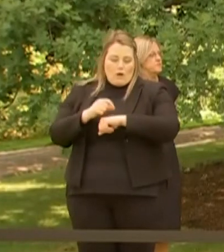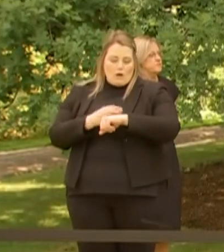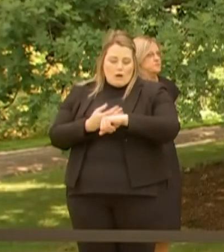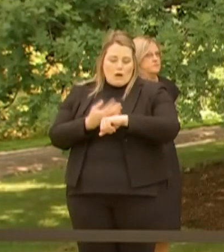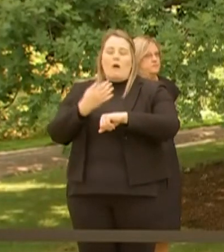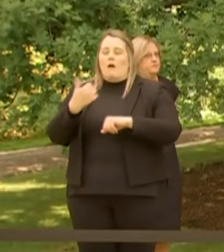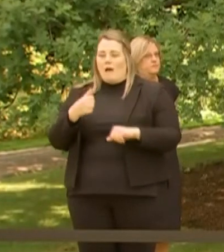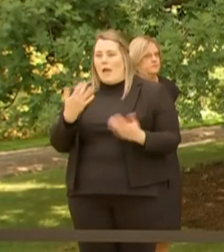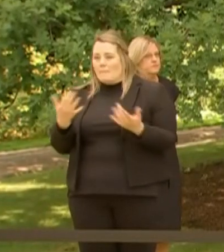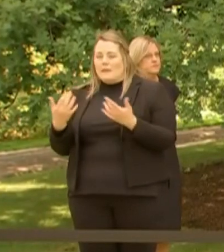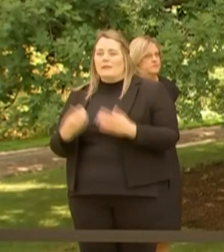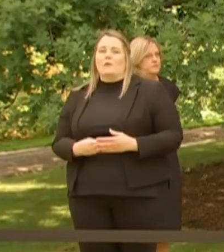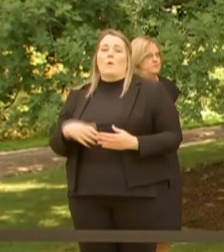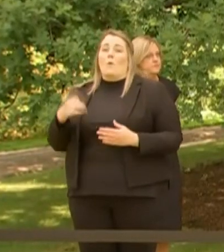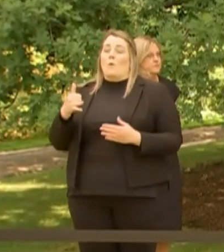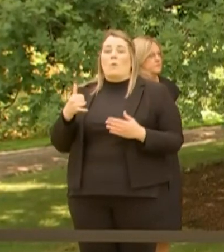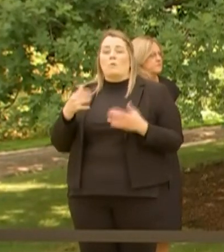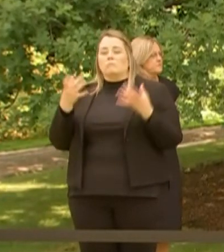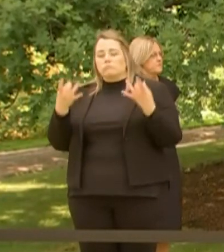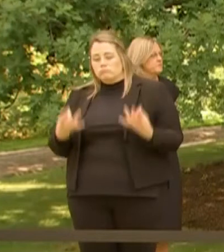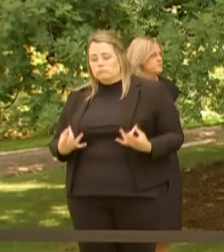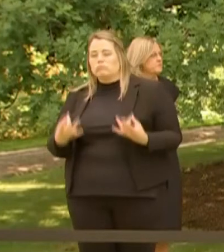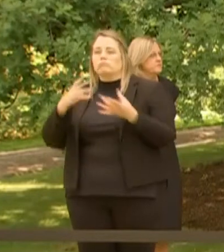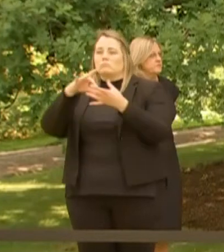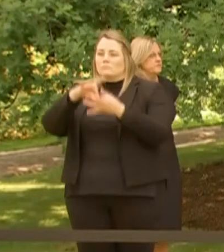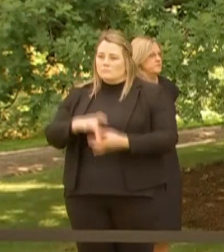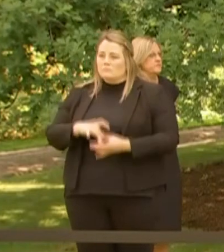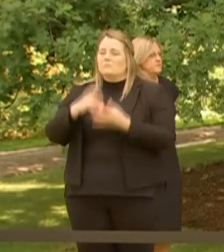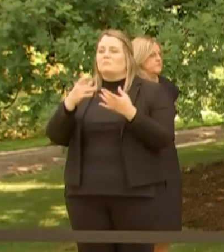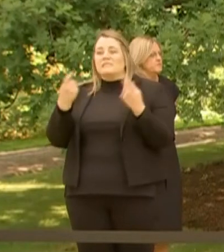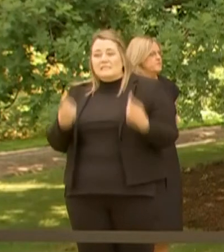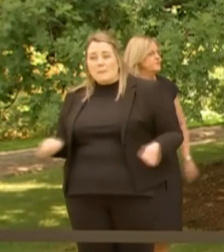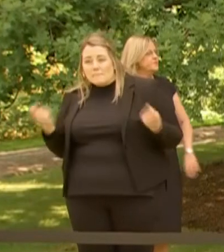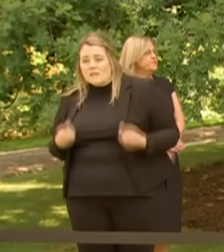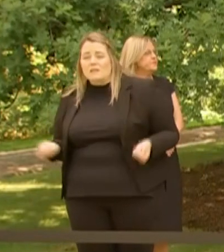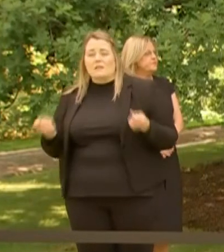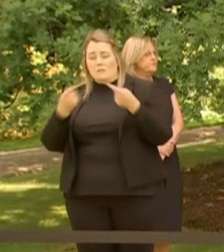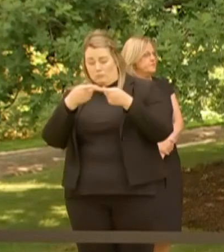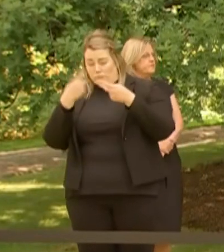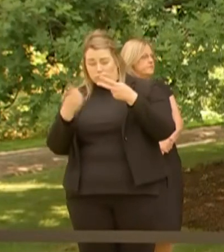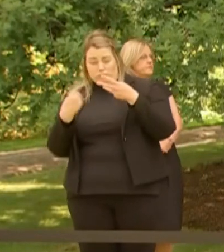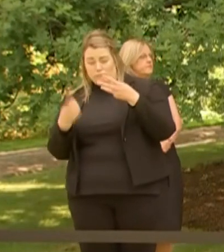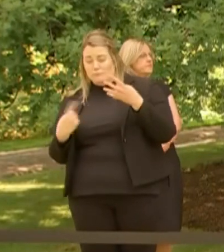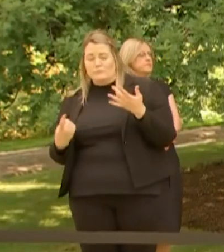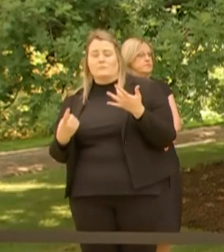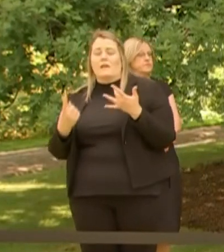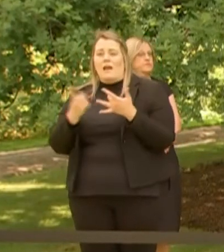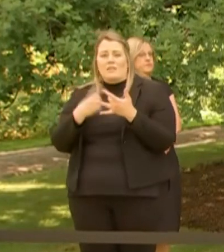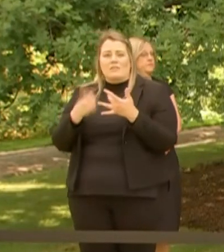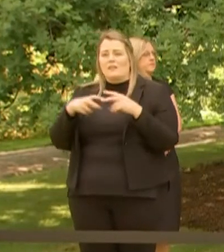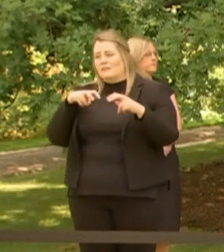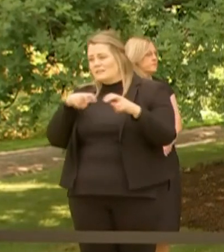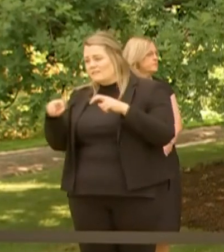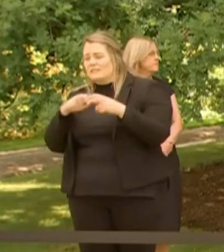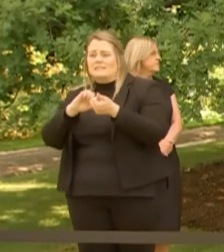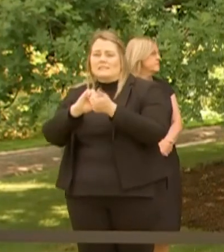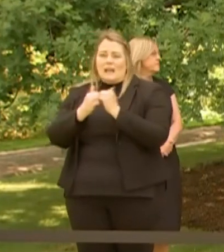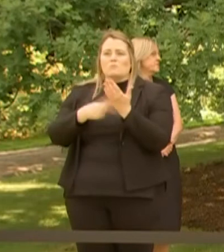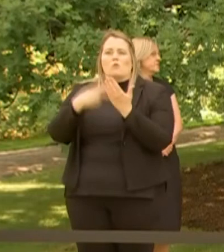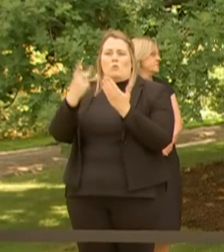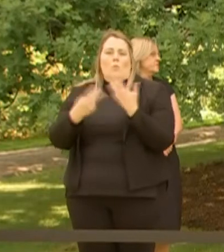yoga, to skipping, to in-chair exercise programs and other support programs and webinars. We also will be